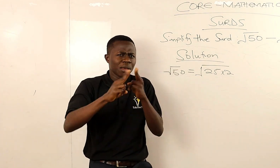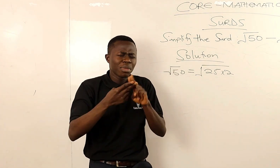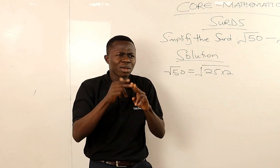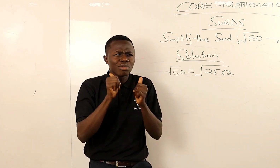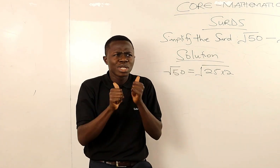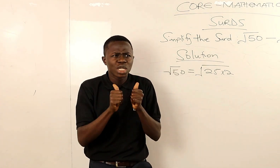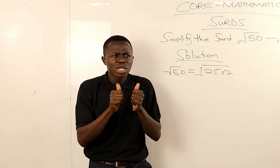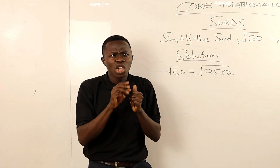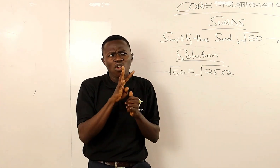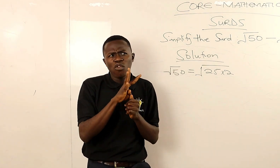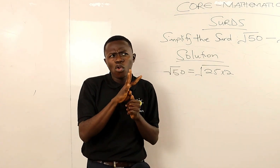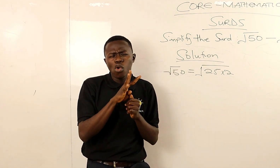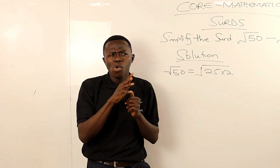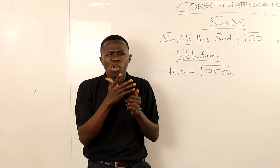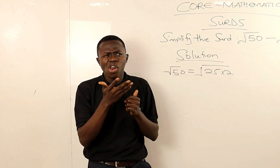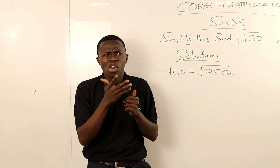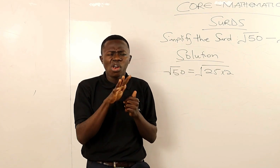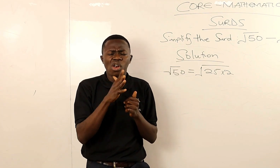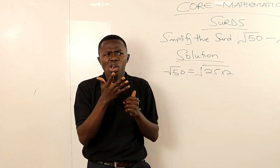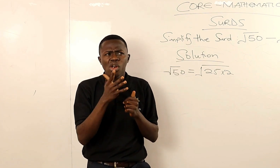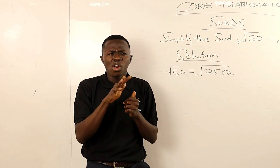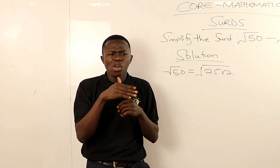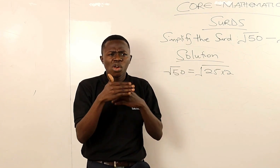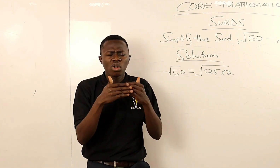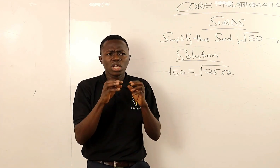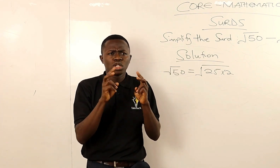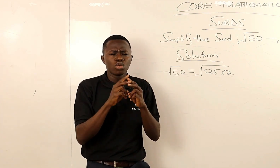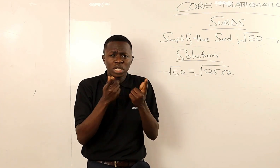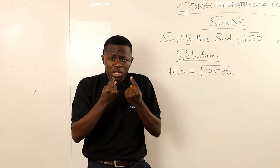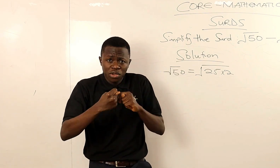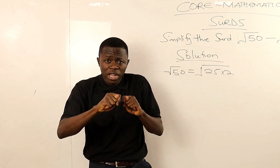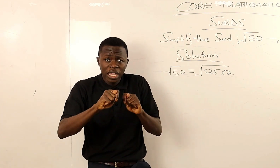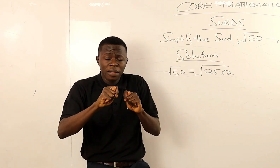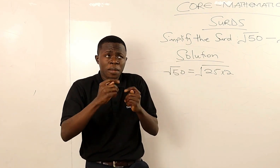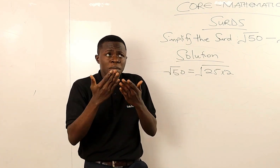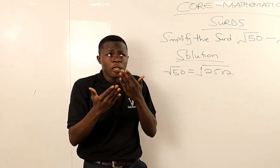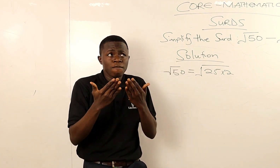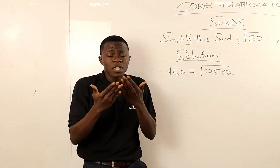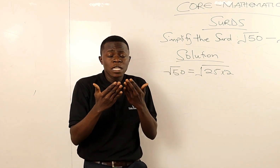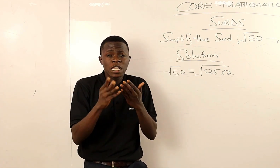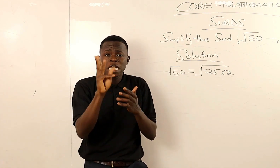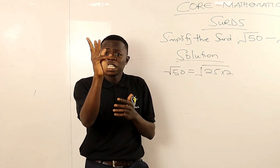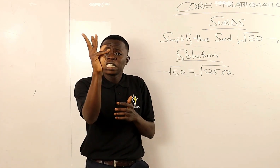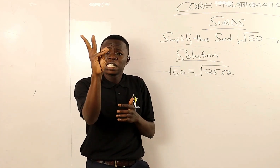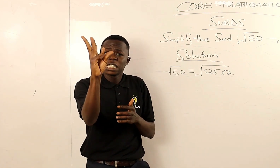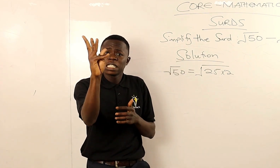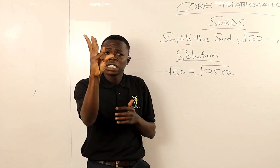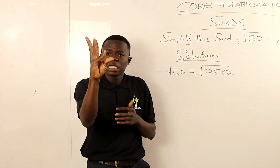another number, which is 2, to give us 50. So we know 25 multiplied by 2 will